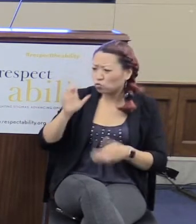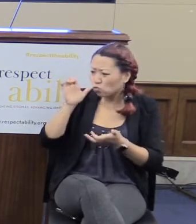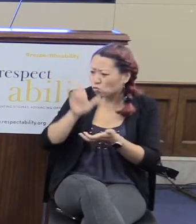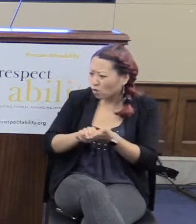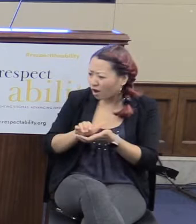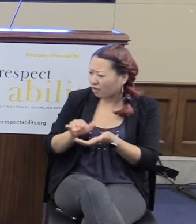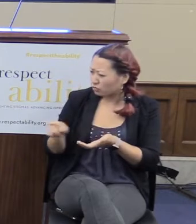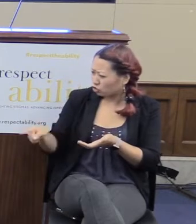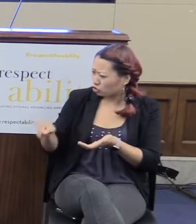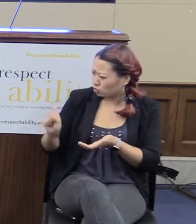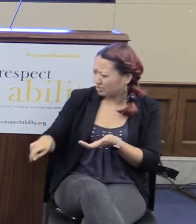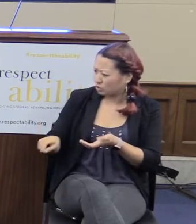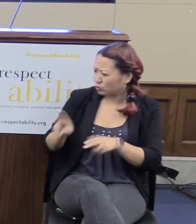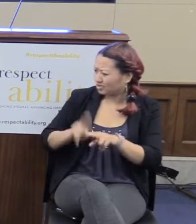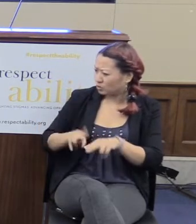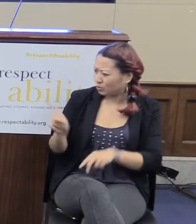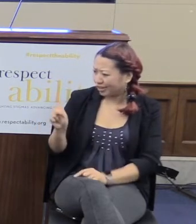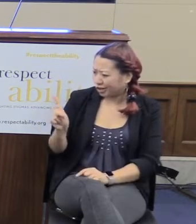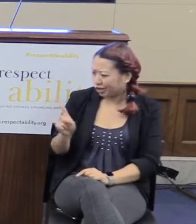we need to sit him?"